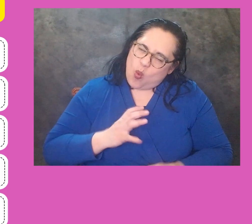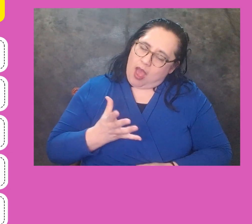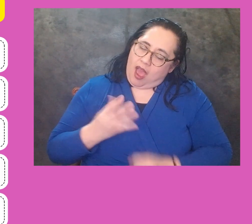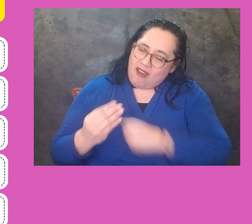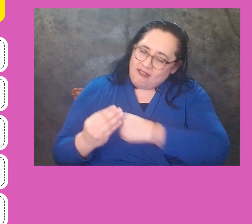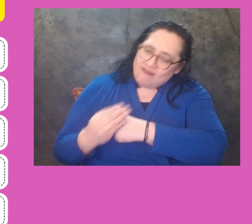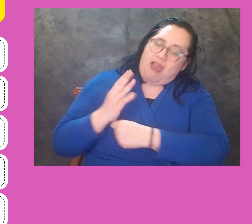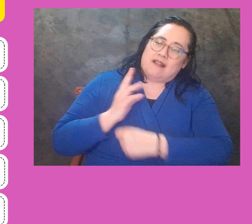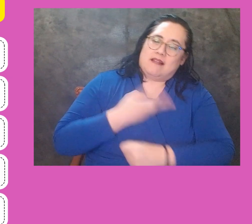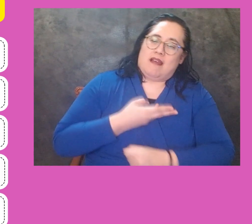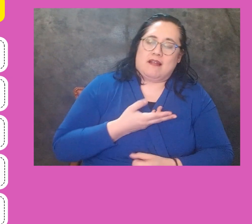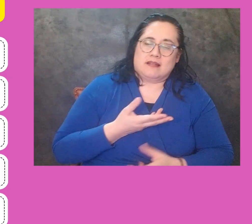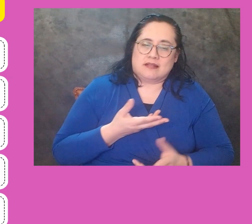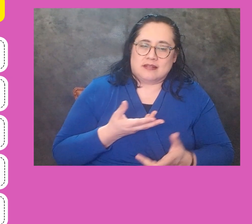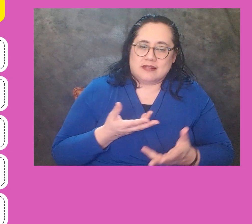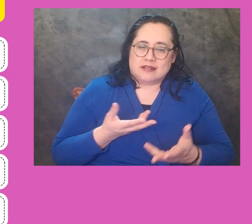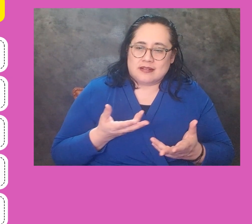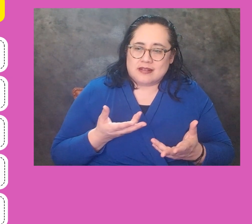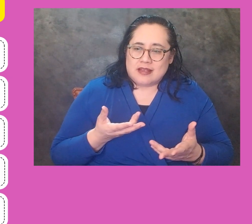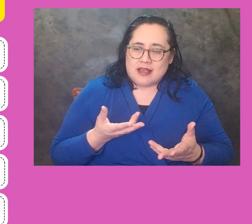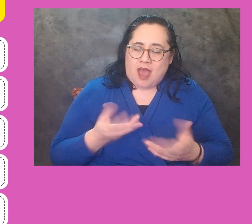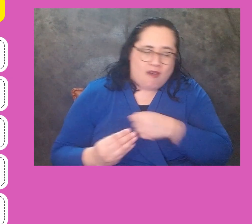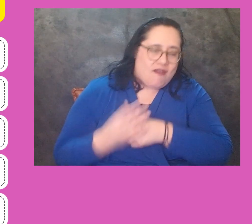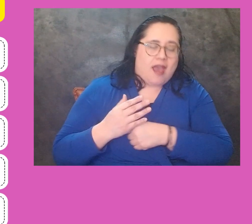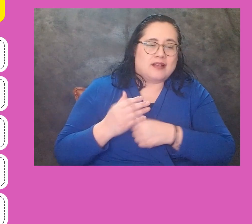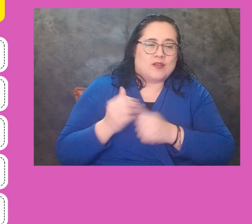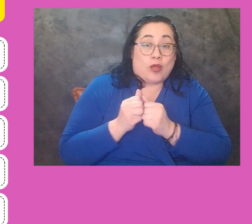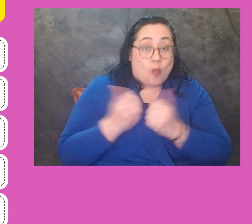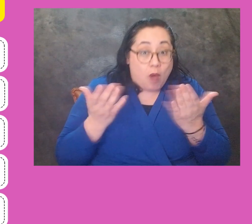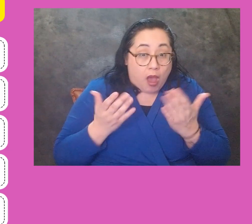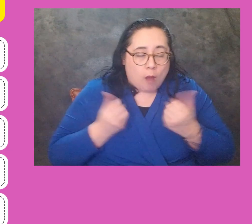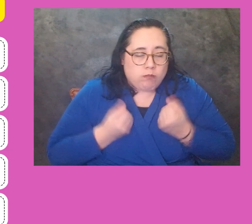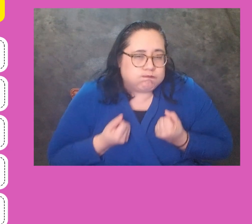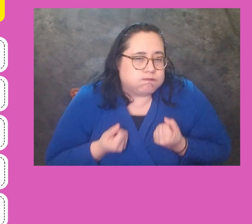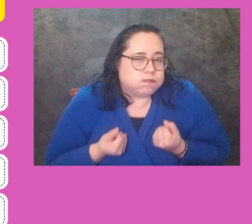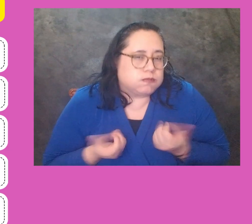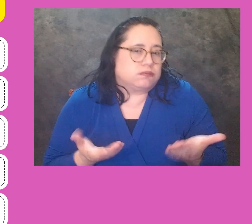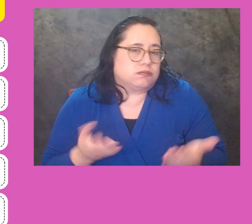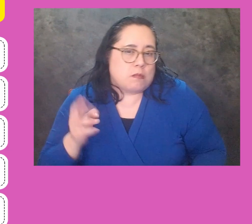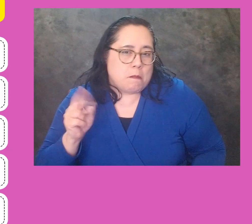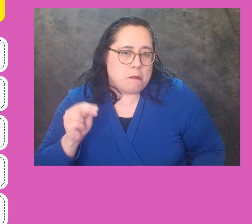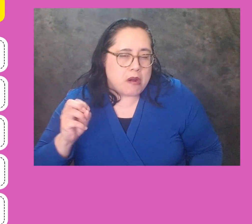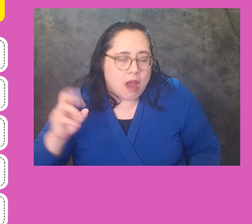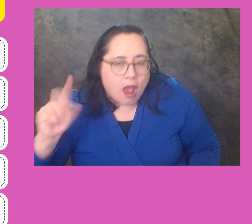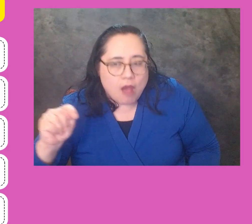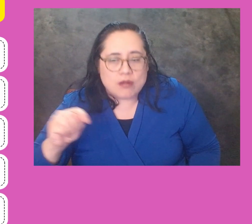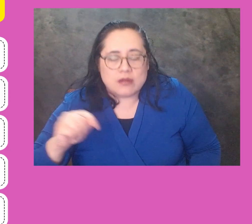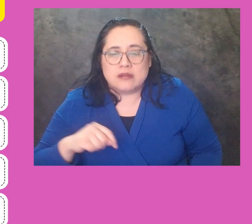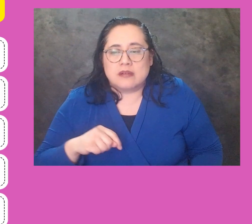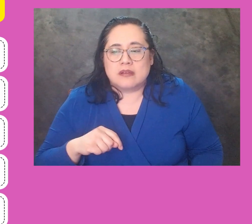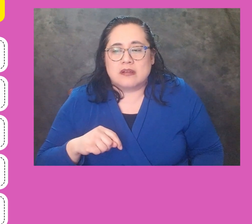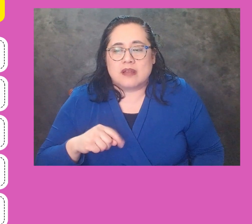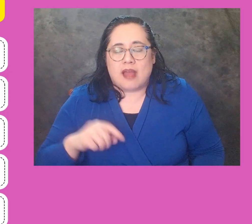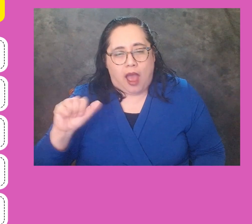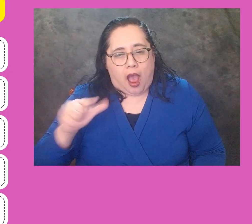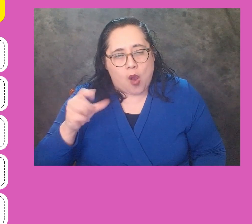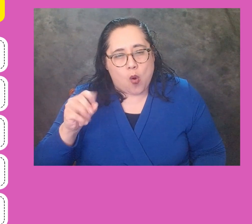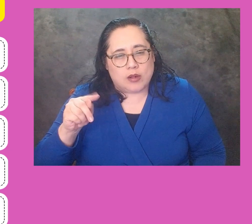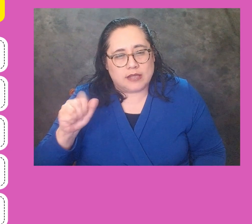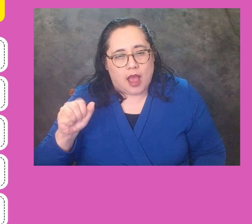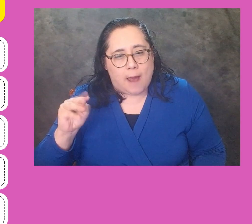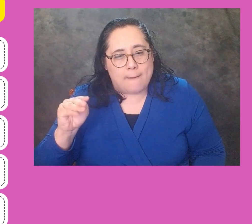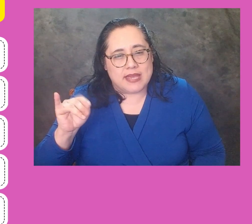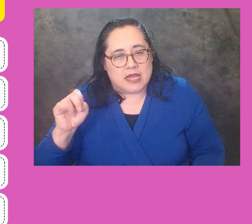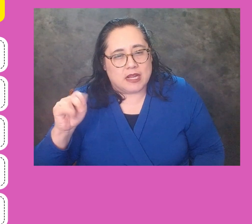Doing things that makes us feel resentment can lead to burnout. It affects us in different